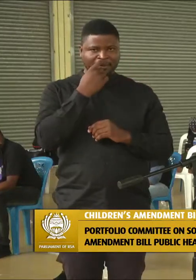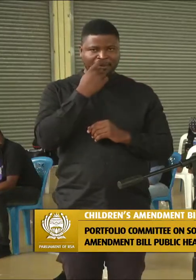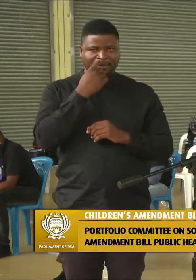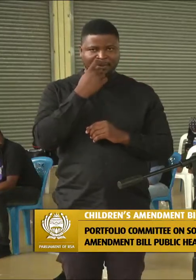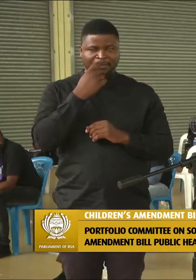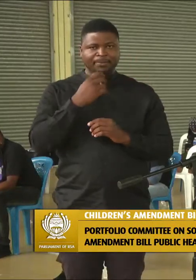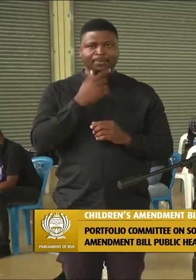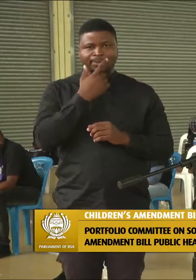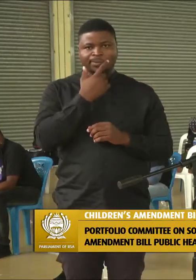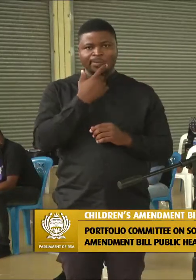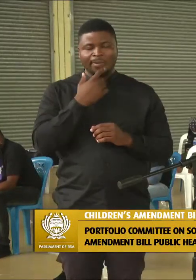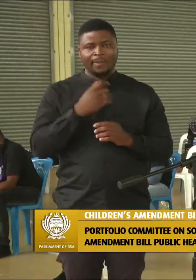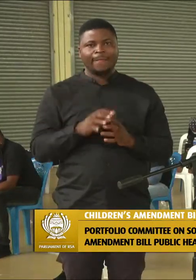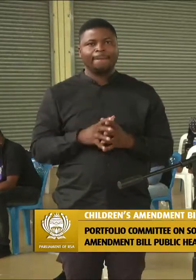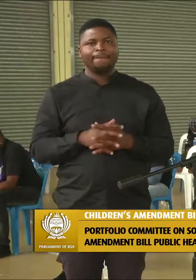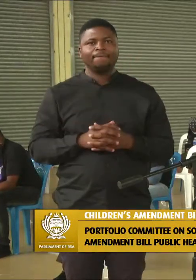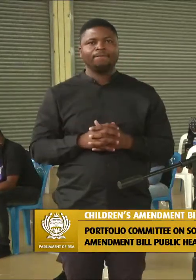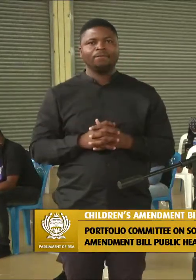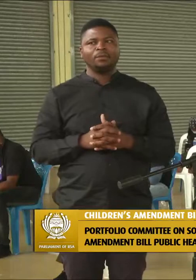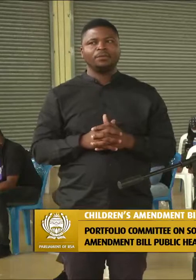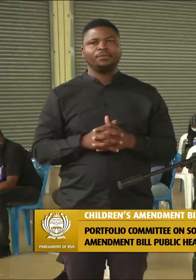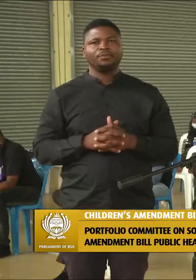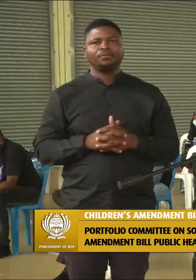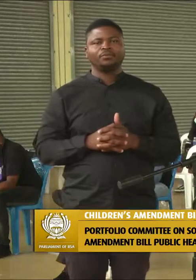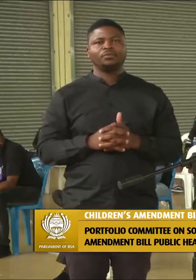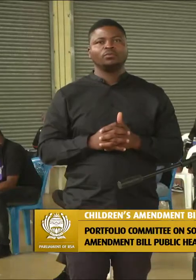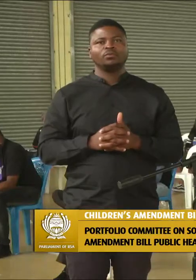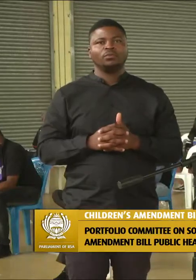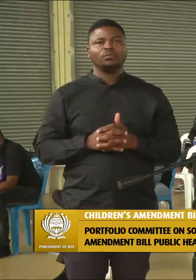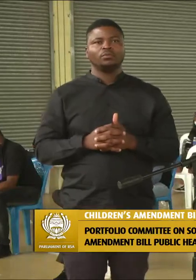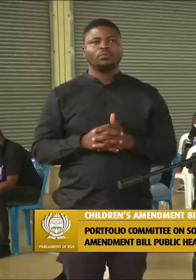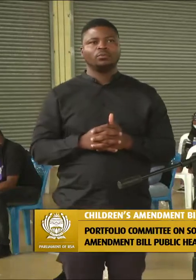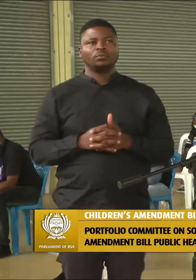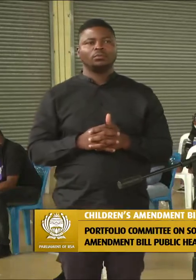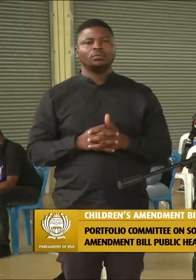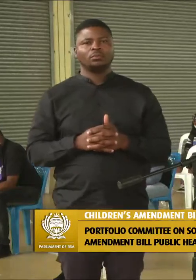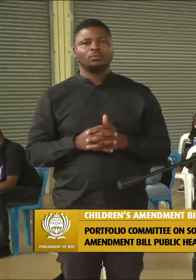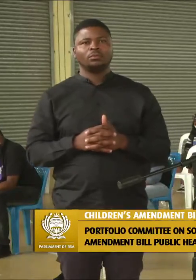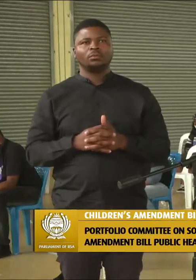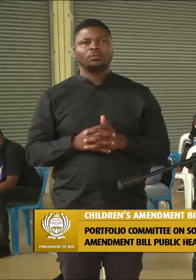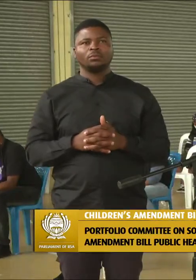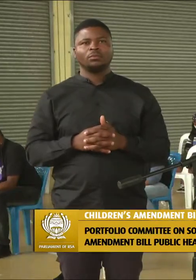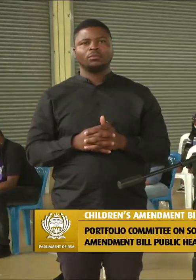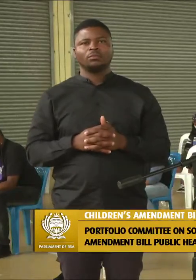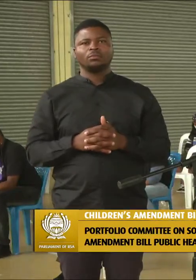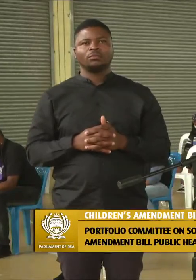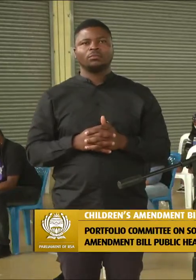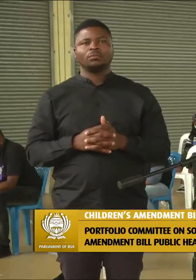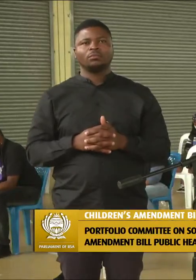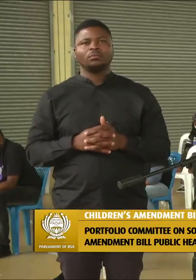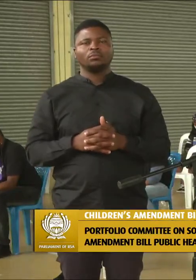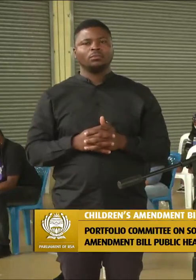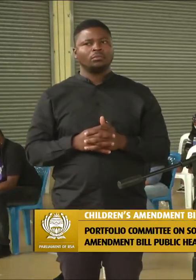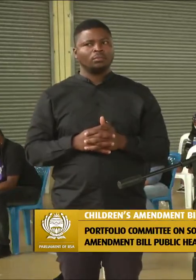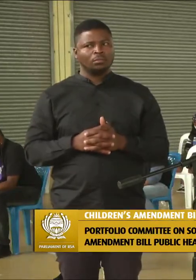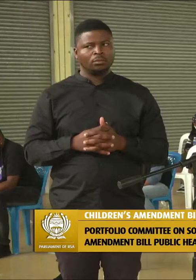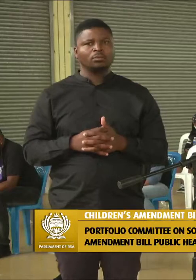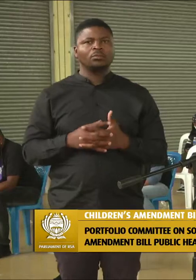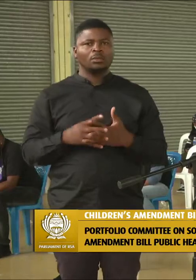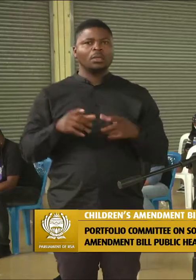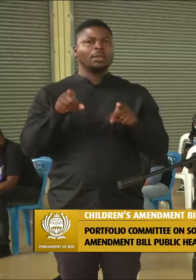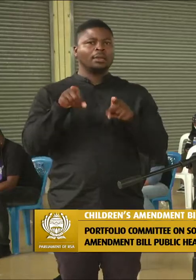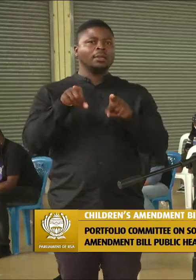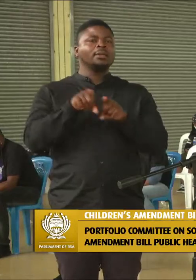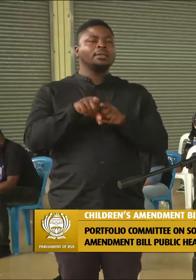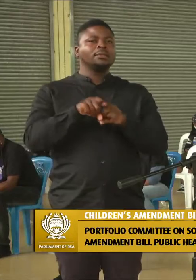bill, or the Children's Act. Nama norms and standards to see ECD. And also the norms